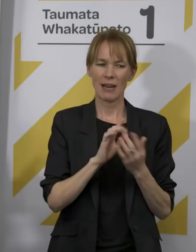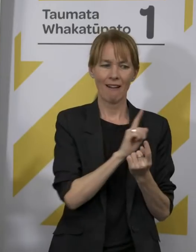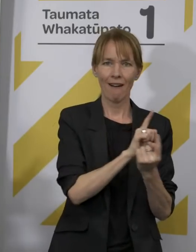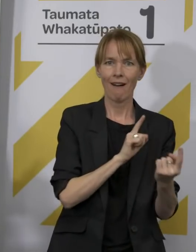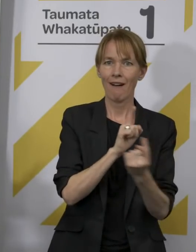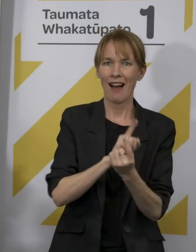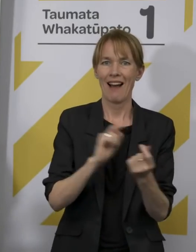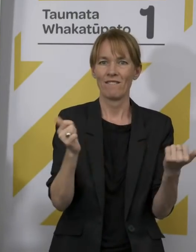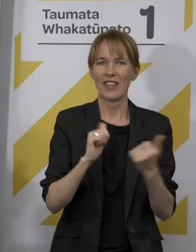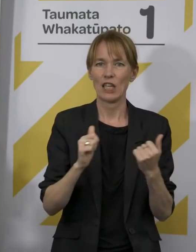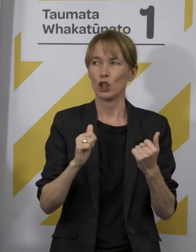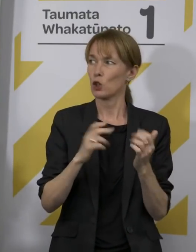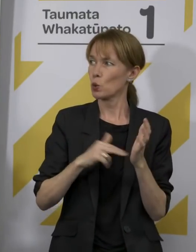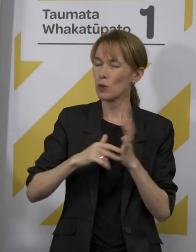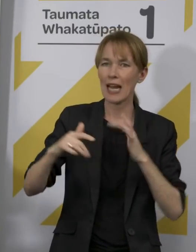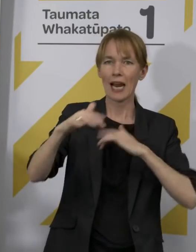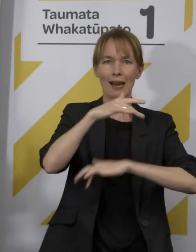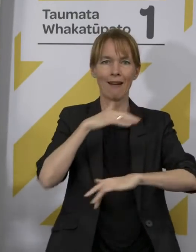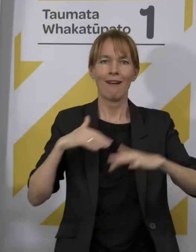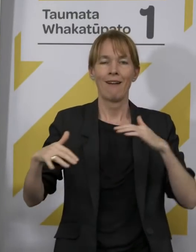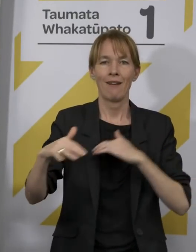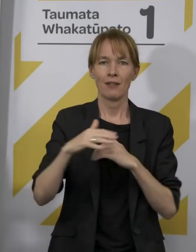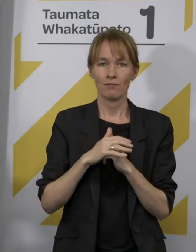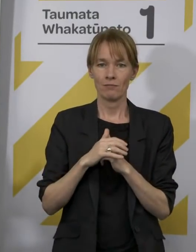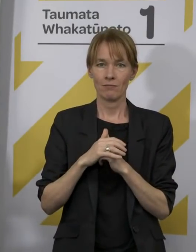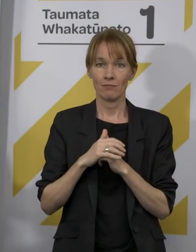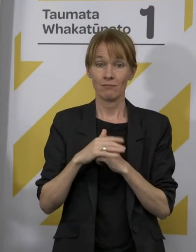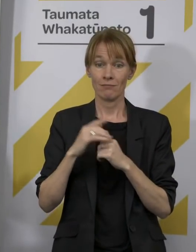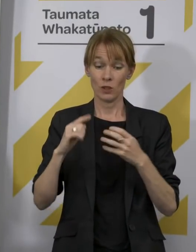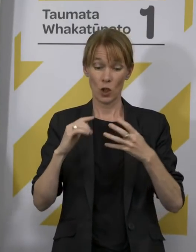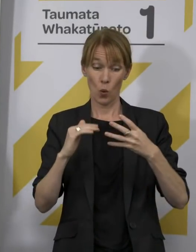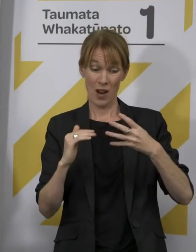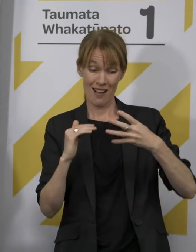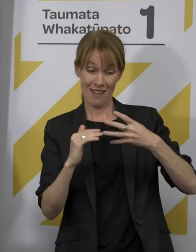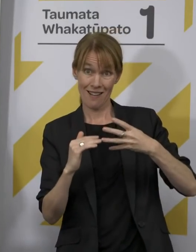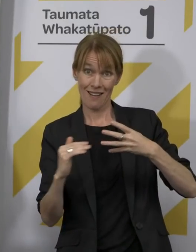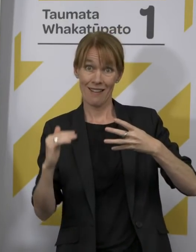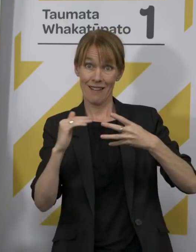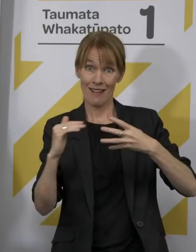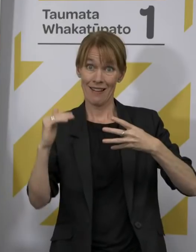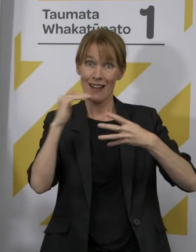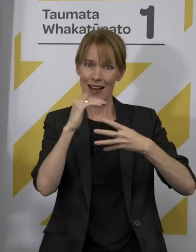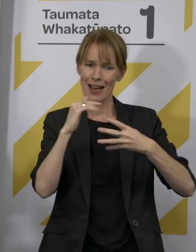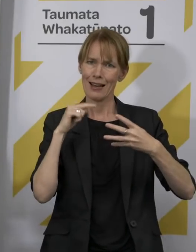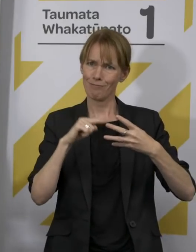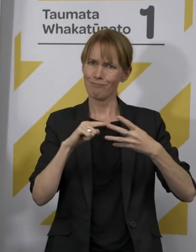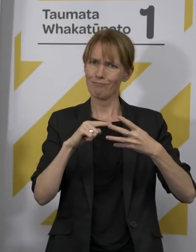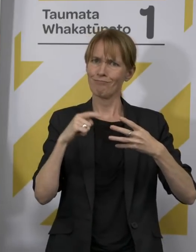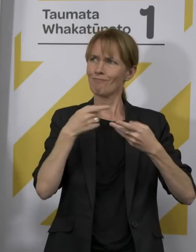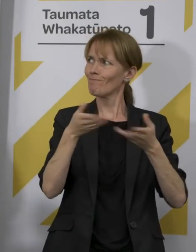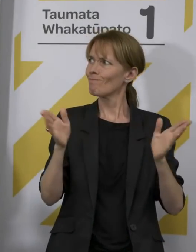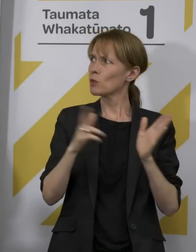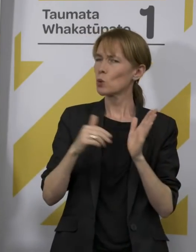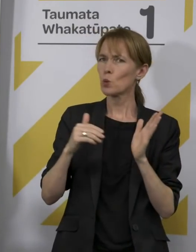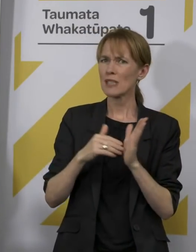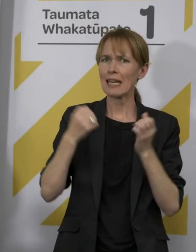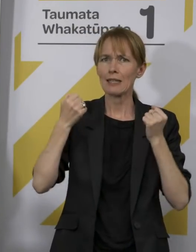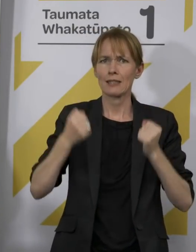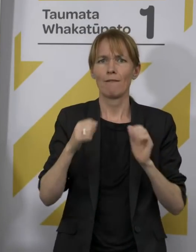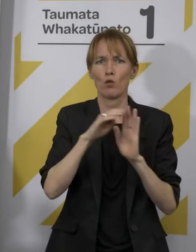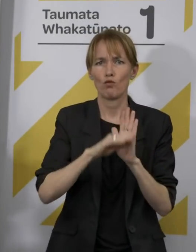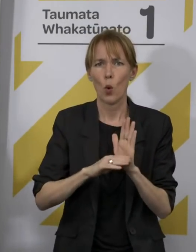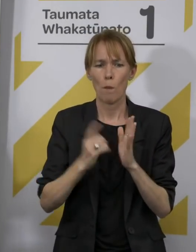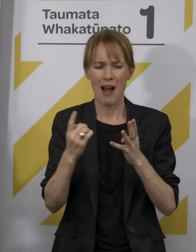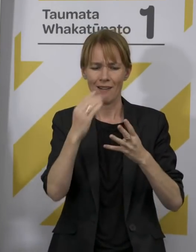alert levels, there were still constraints on numbers of people and events and so on. So that, coupled with the 14